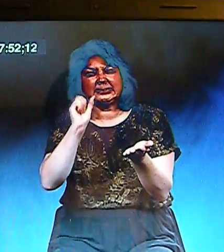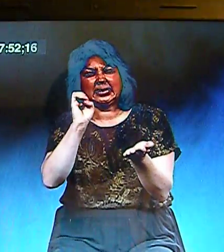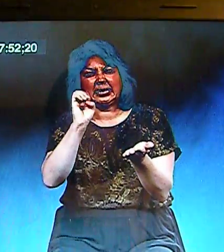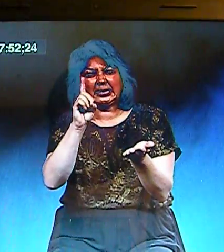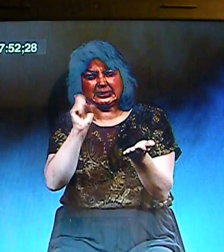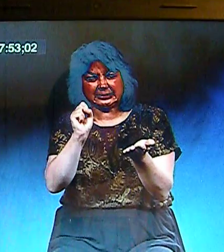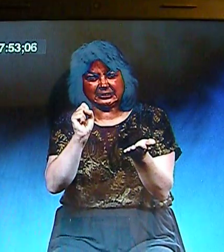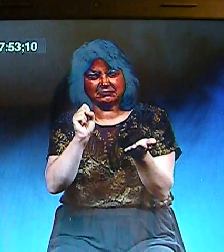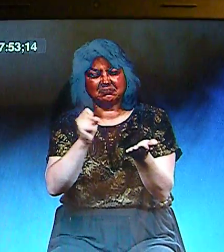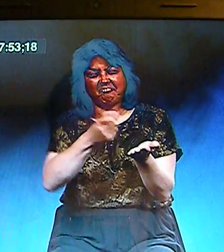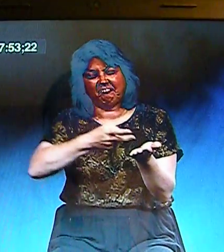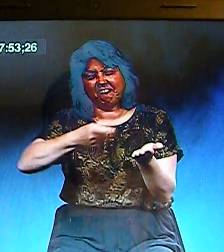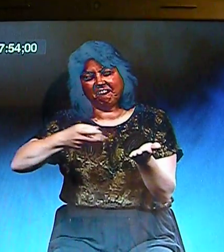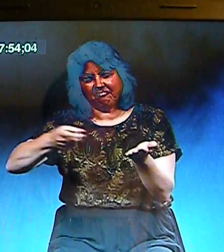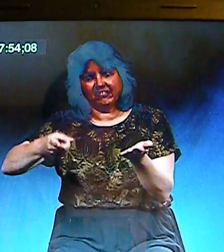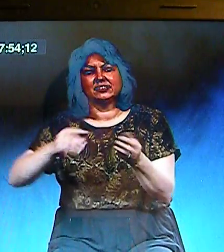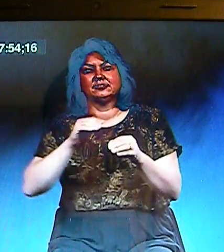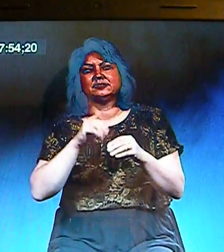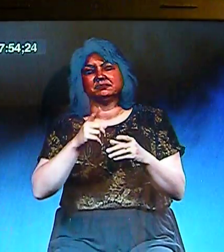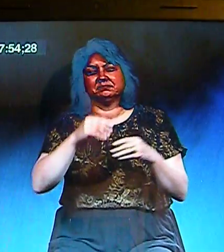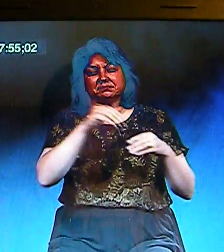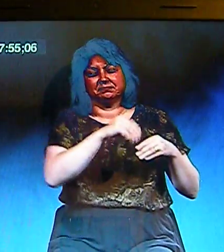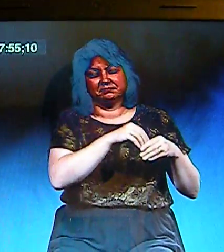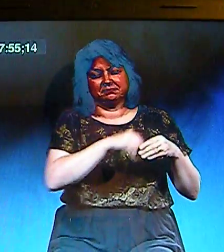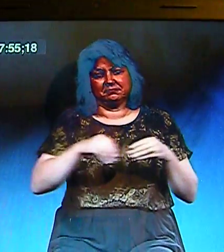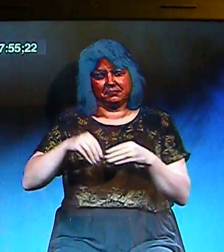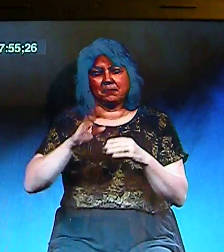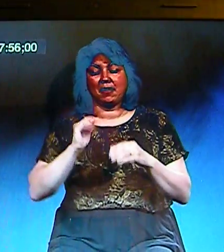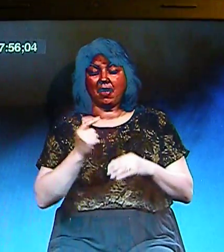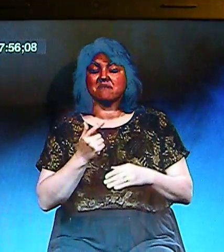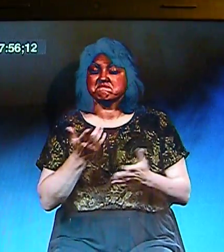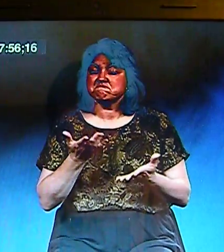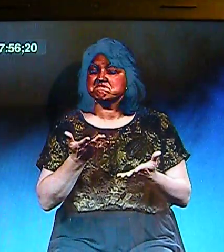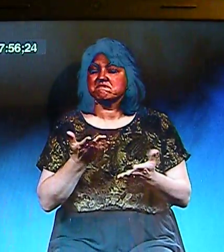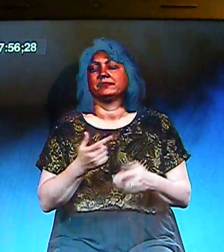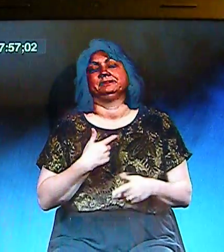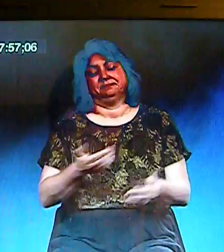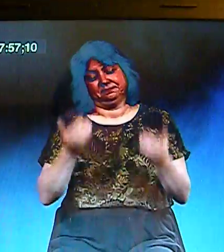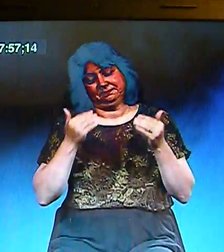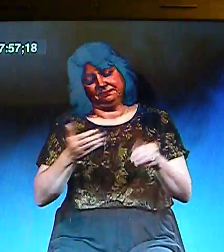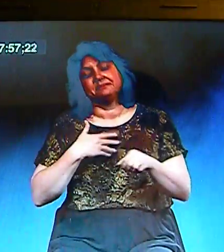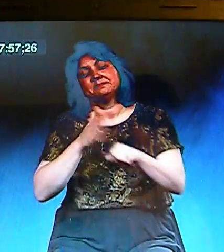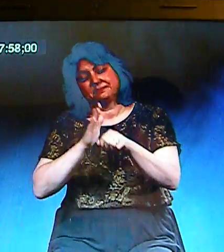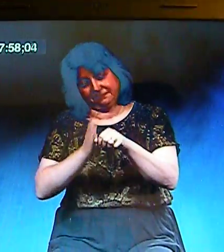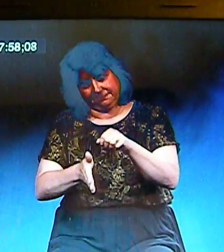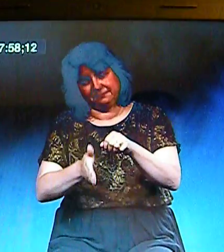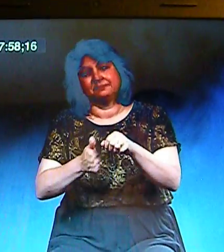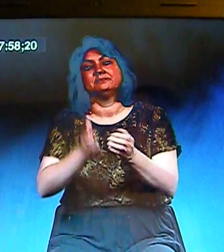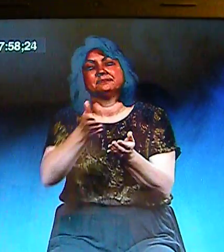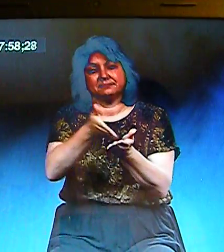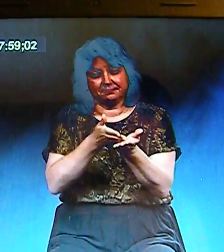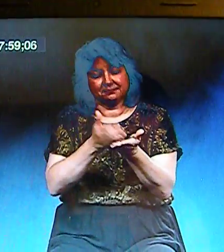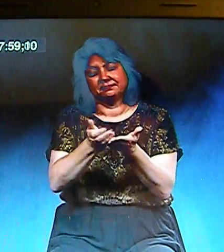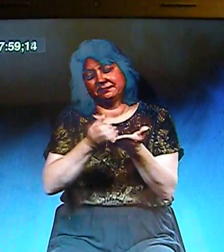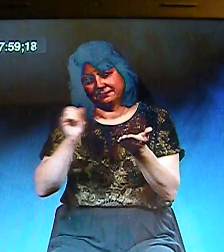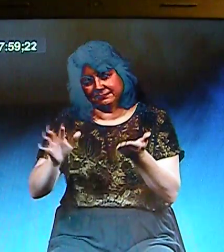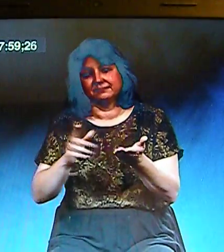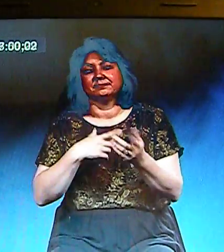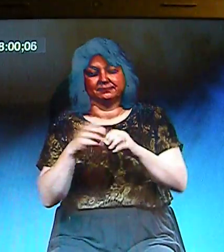throw those away, and then cut them in half and scoop out the seeds. So I, did that with